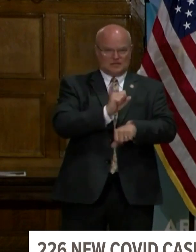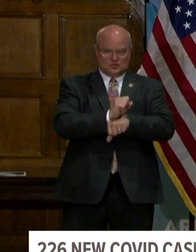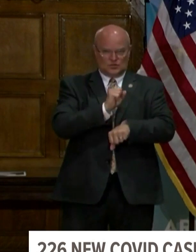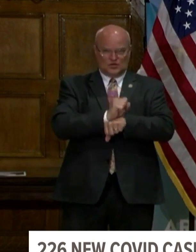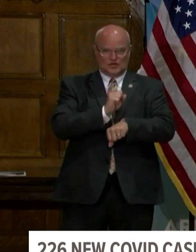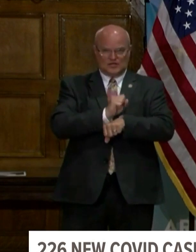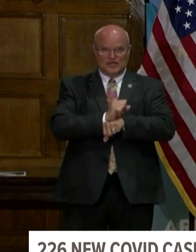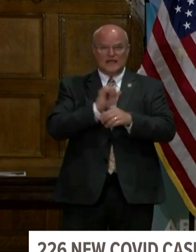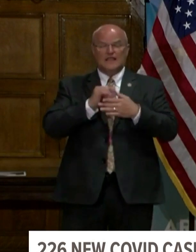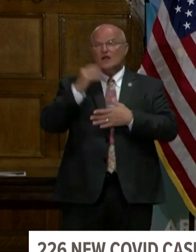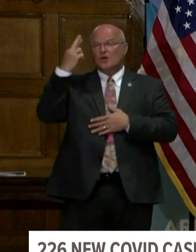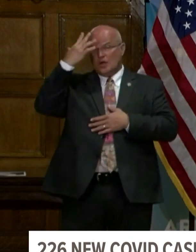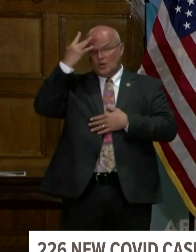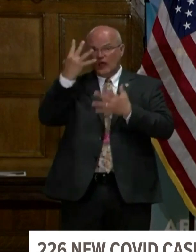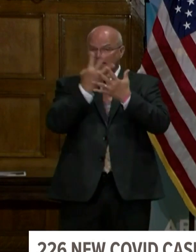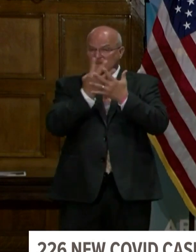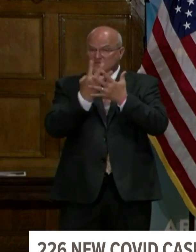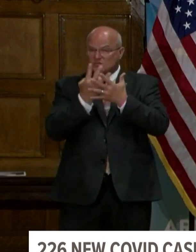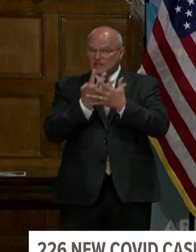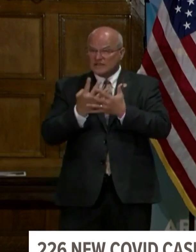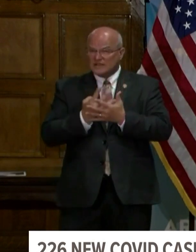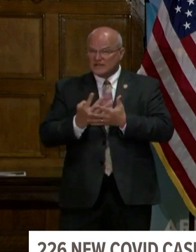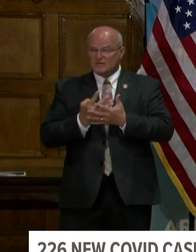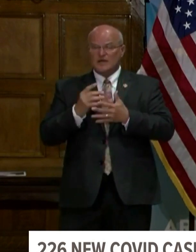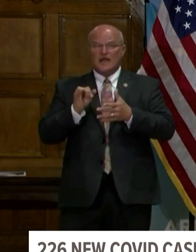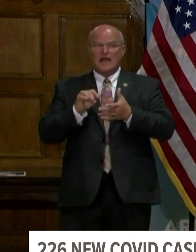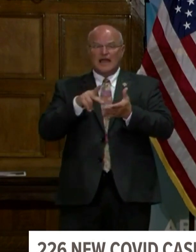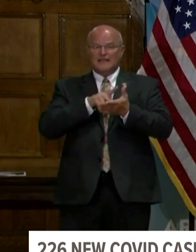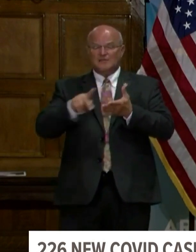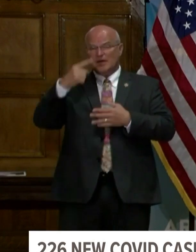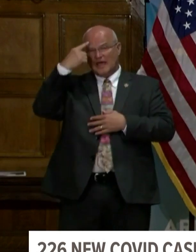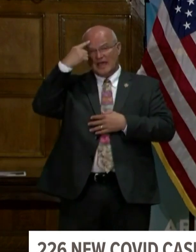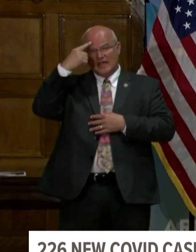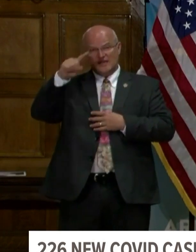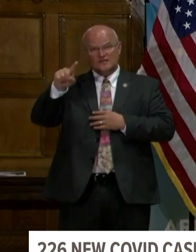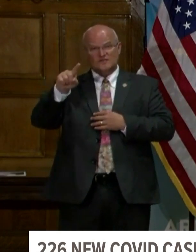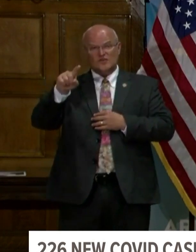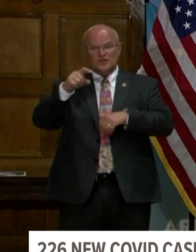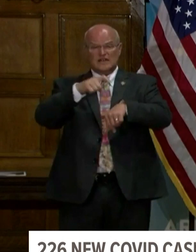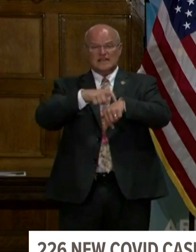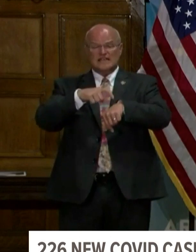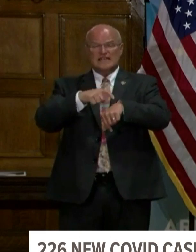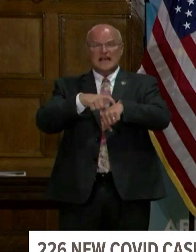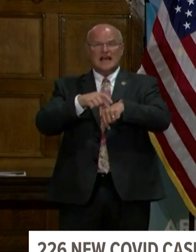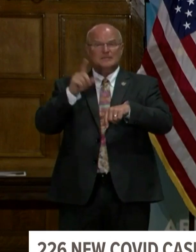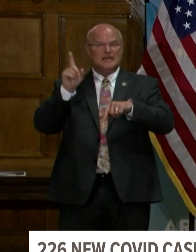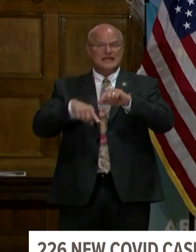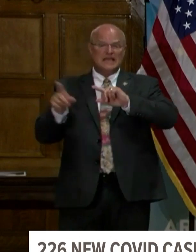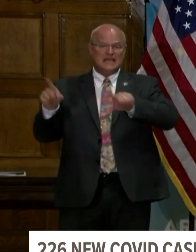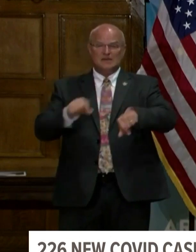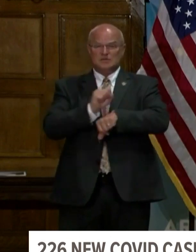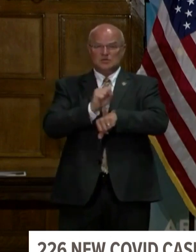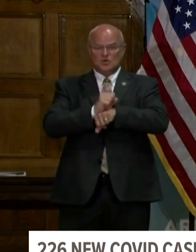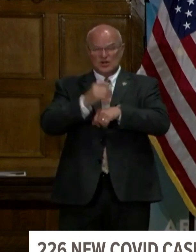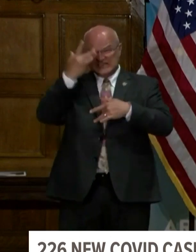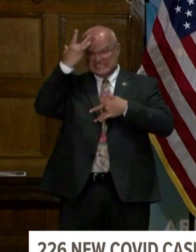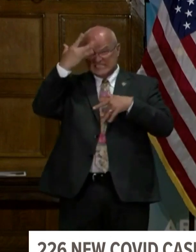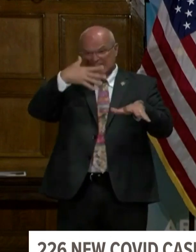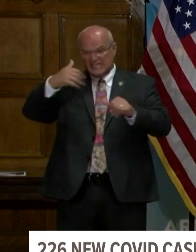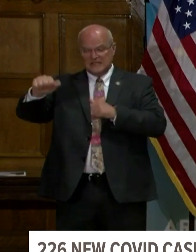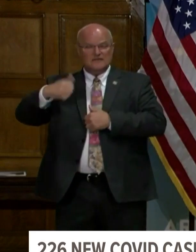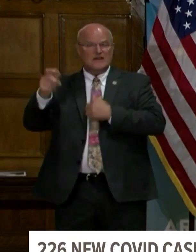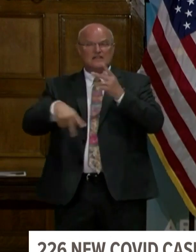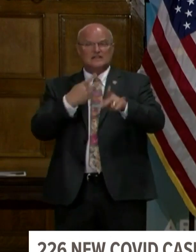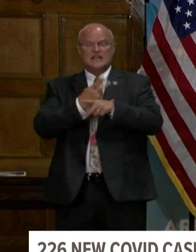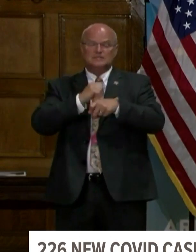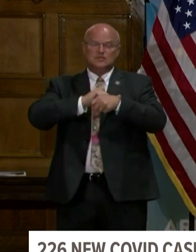work. That's the reason they screen them, and that they're paid for the time that they cannot be at work. It's sick leave or other